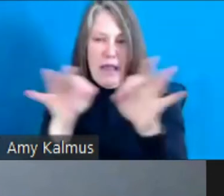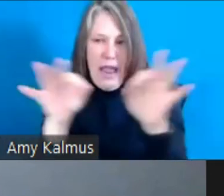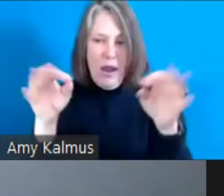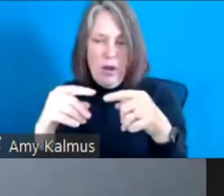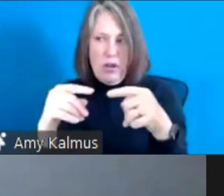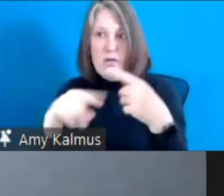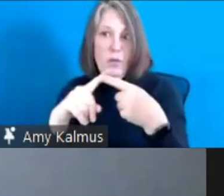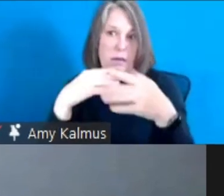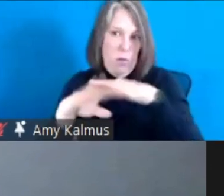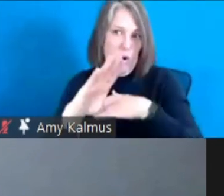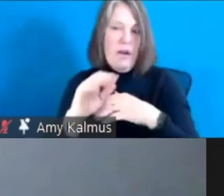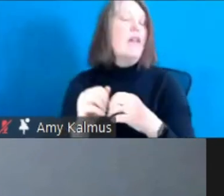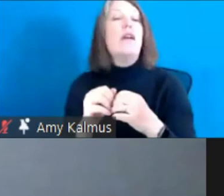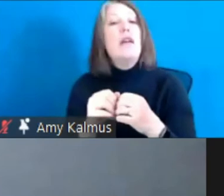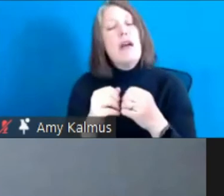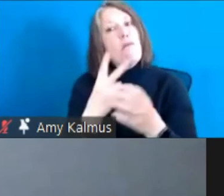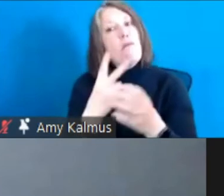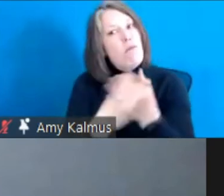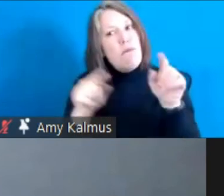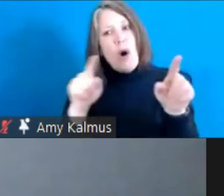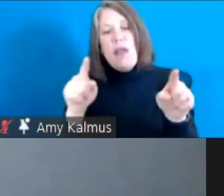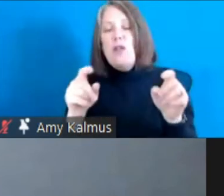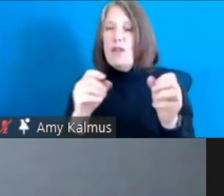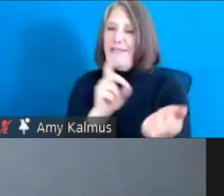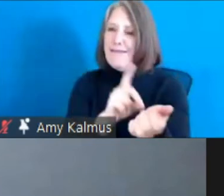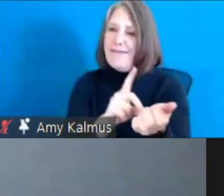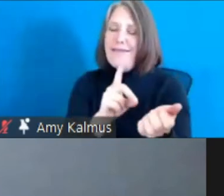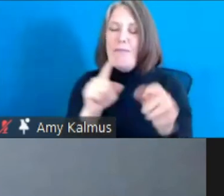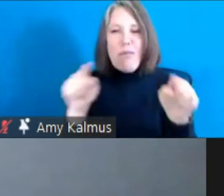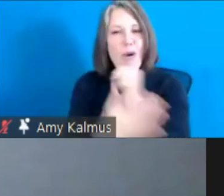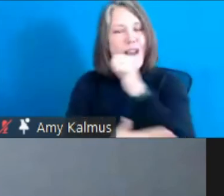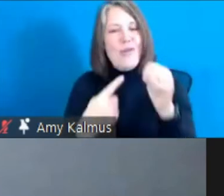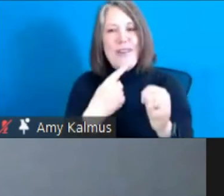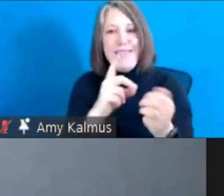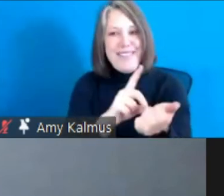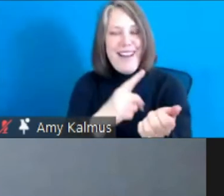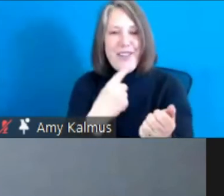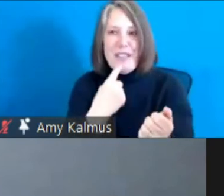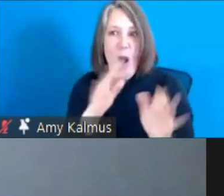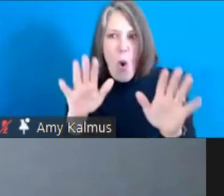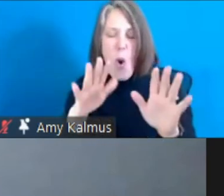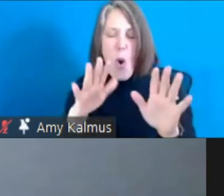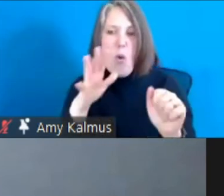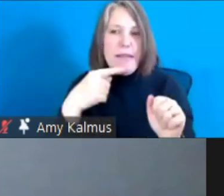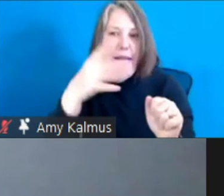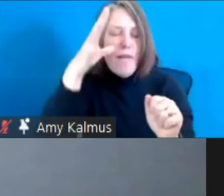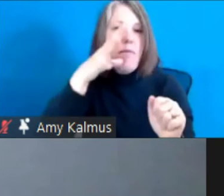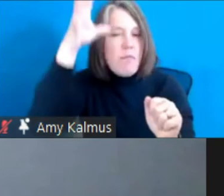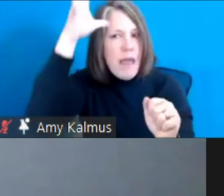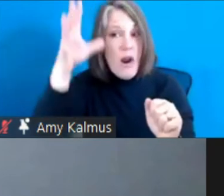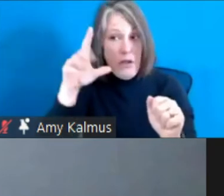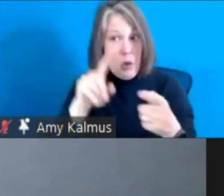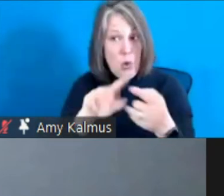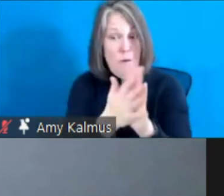countries' parents are told by doctors that deaf children need speech training early to be successful in an oral